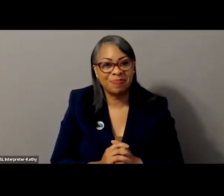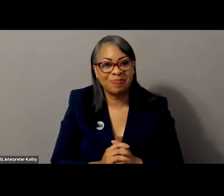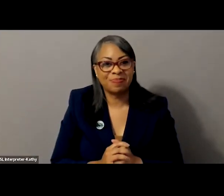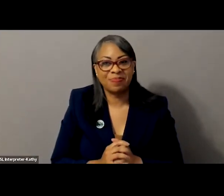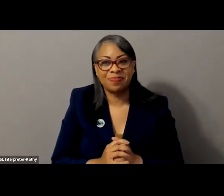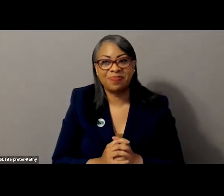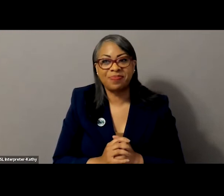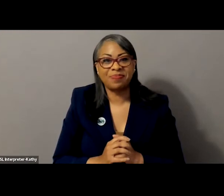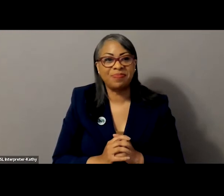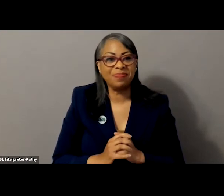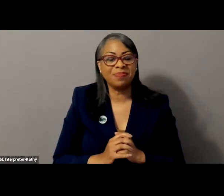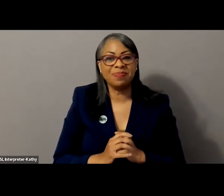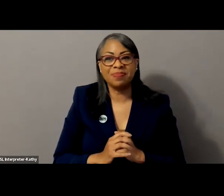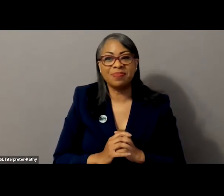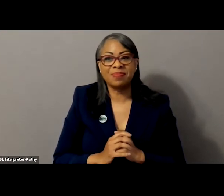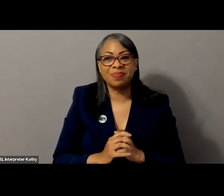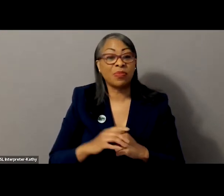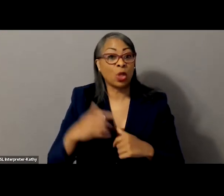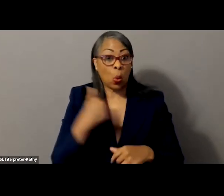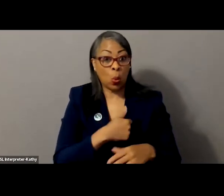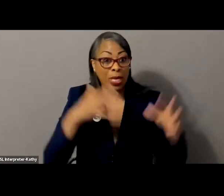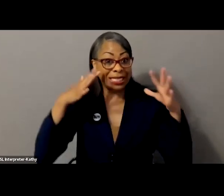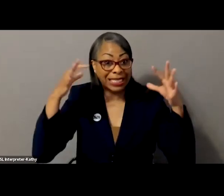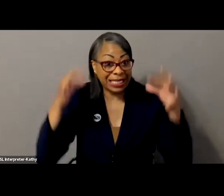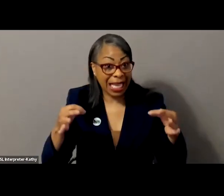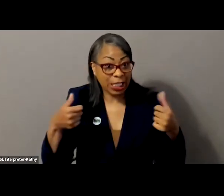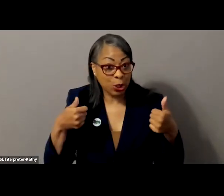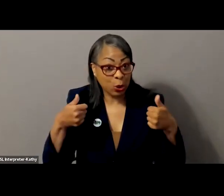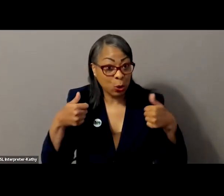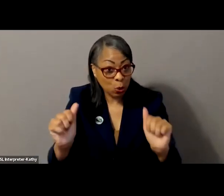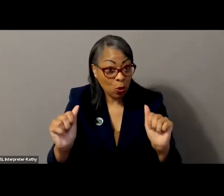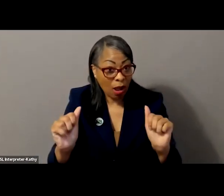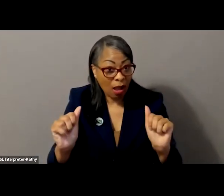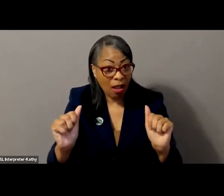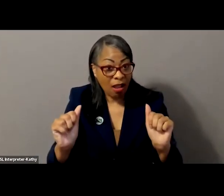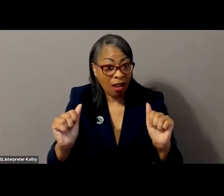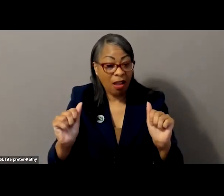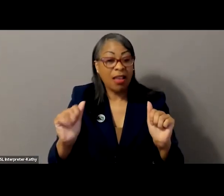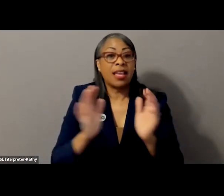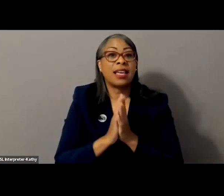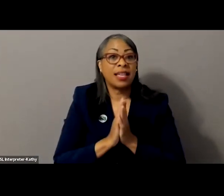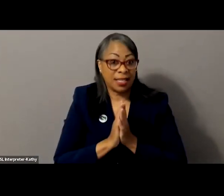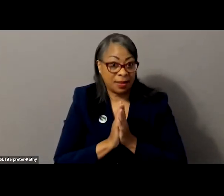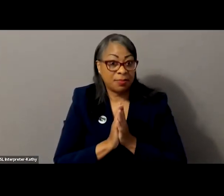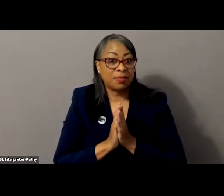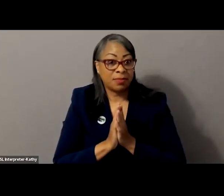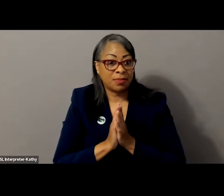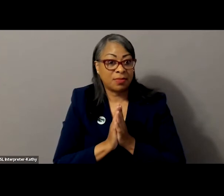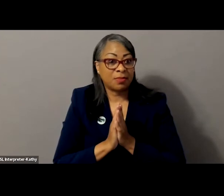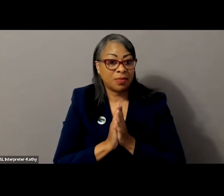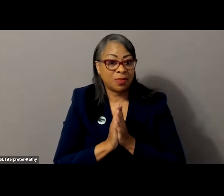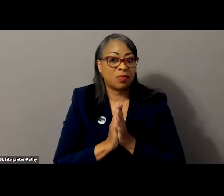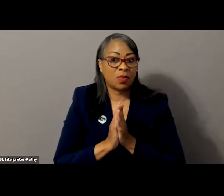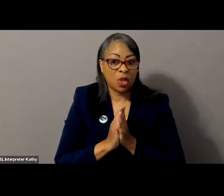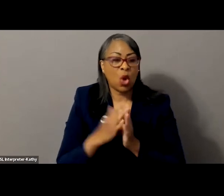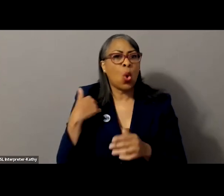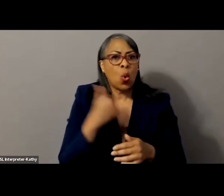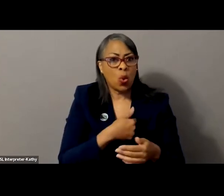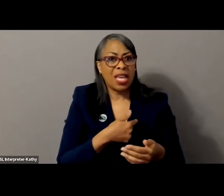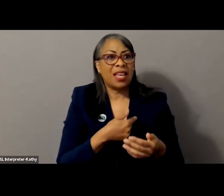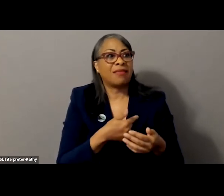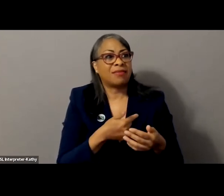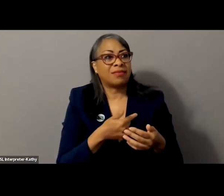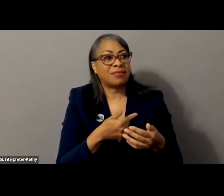So we decided to try and, since we have asked a lot of the